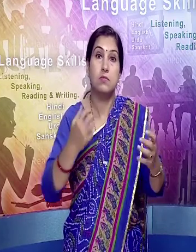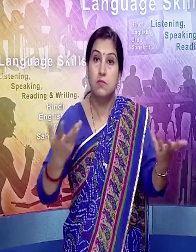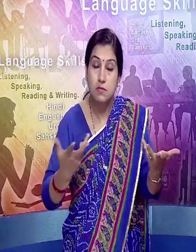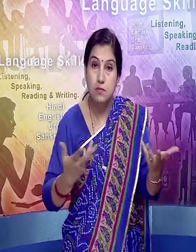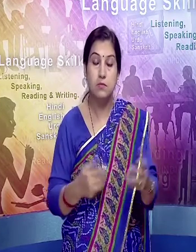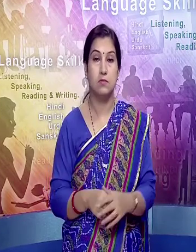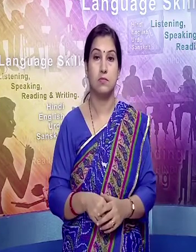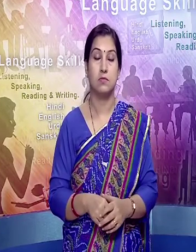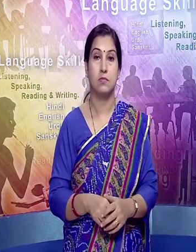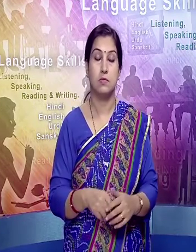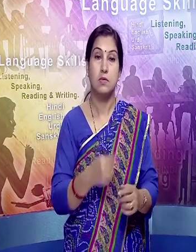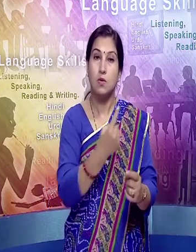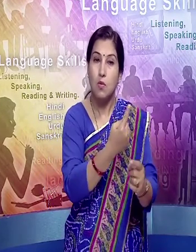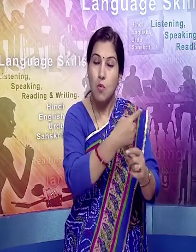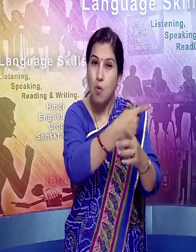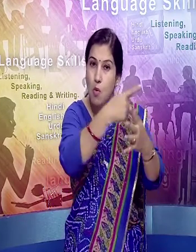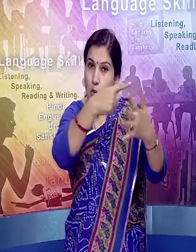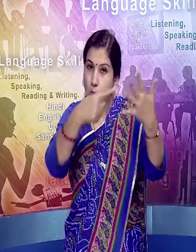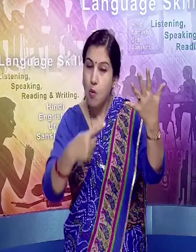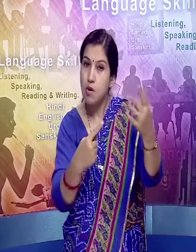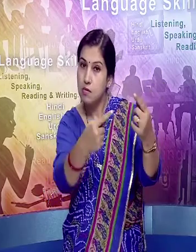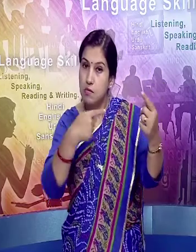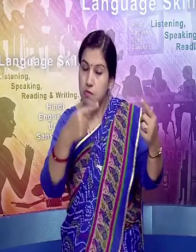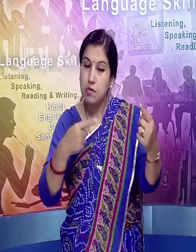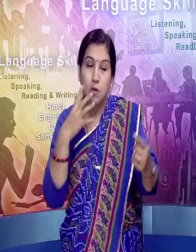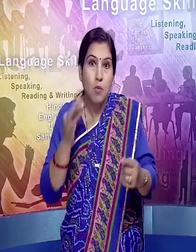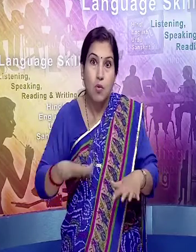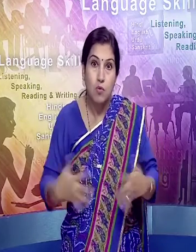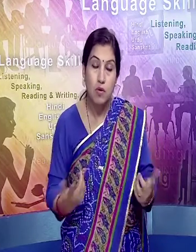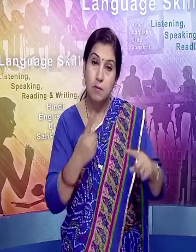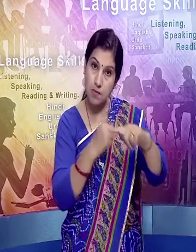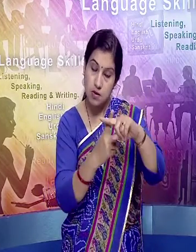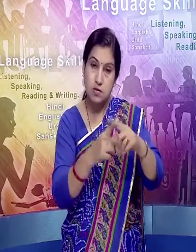importance of each nutrient. Then we will also learn about the